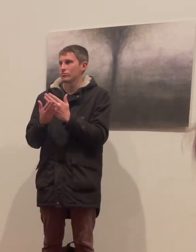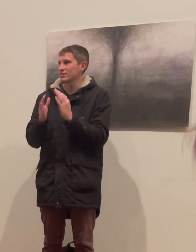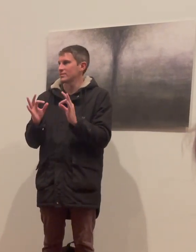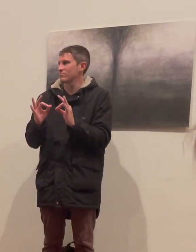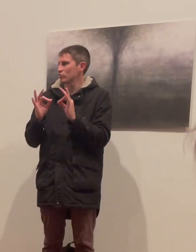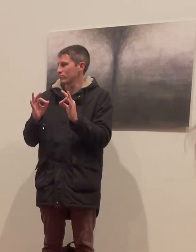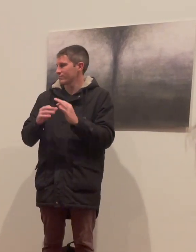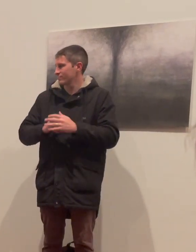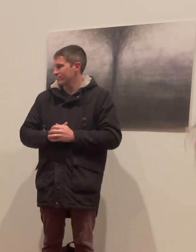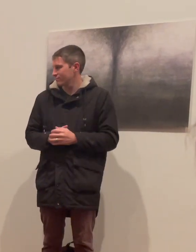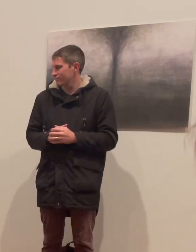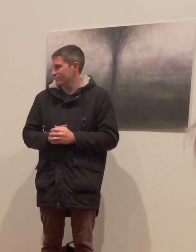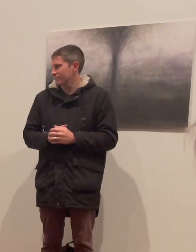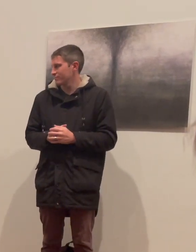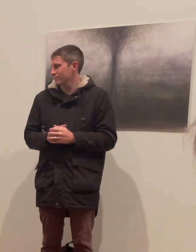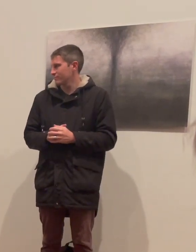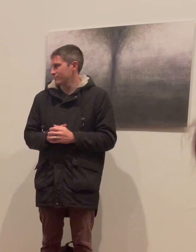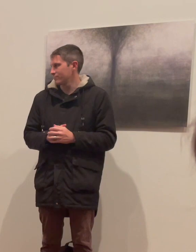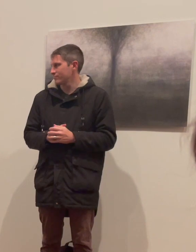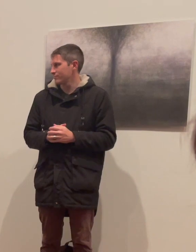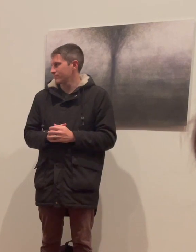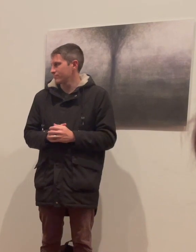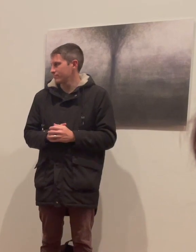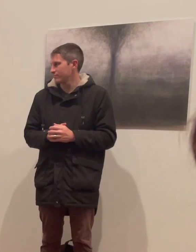great that they're here as well with us.